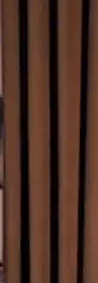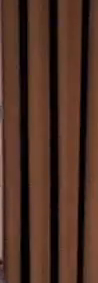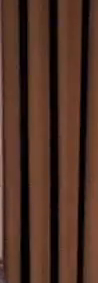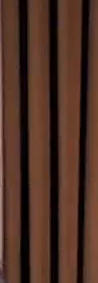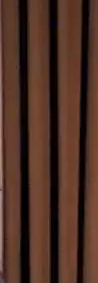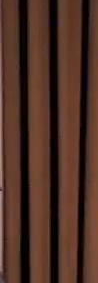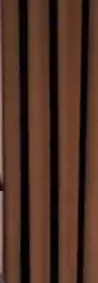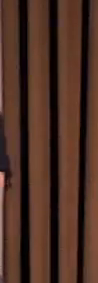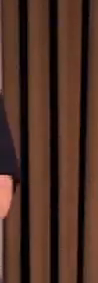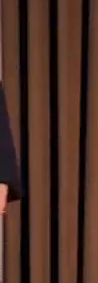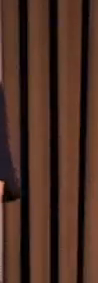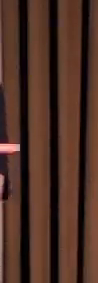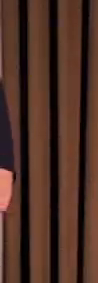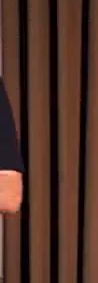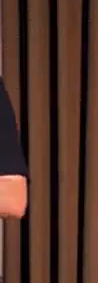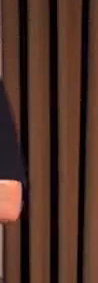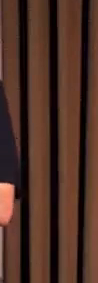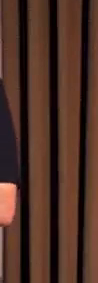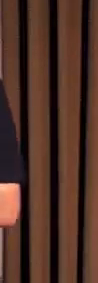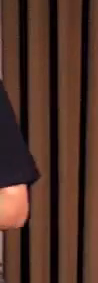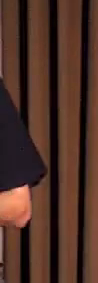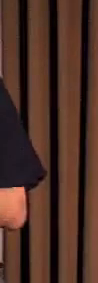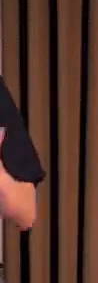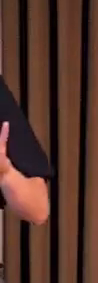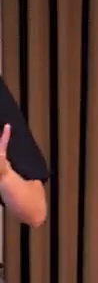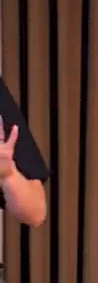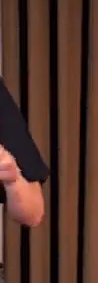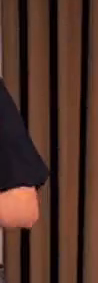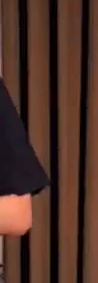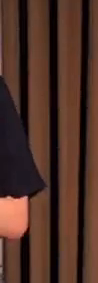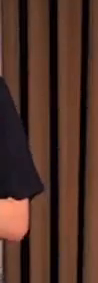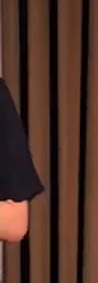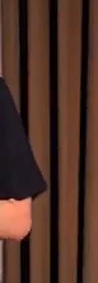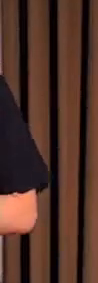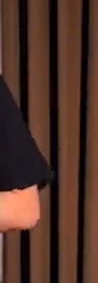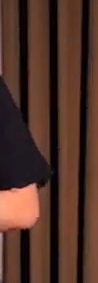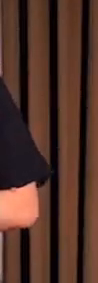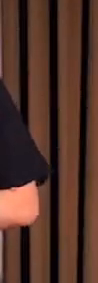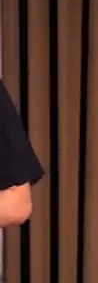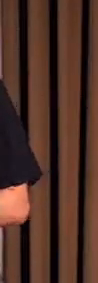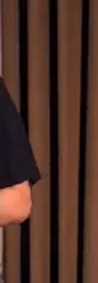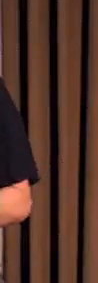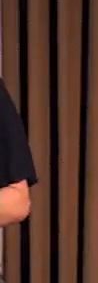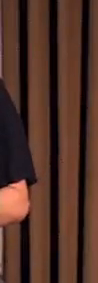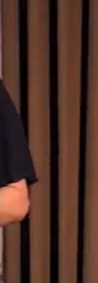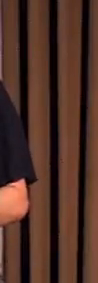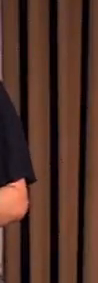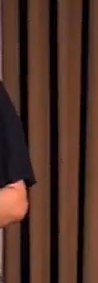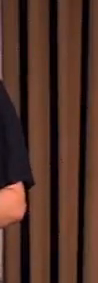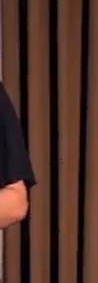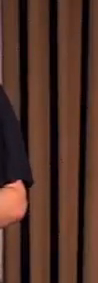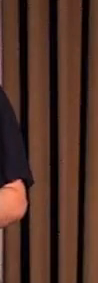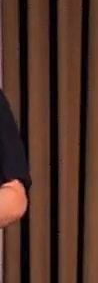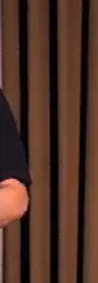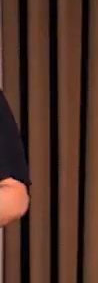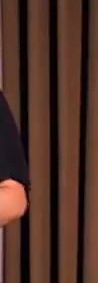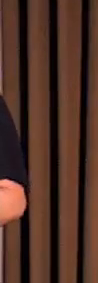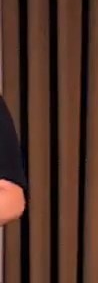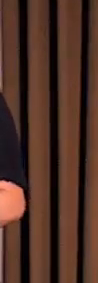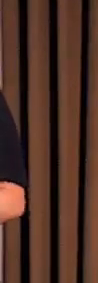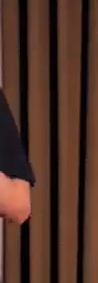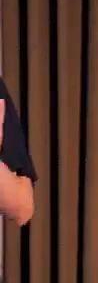in the region, and the region includes Arkansas, Louisiana, New Mexico, Oklahoma, and Texas, is